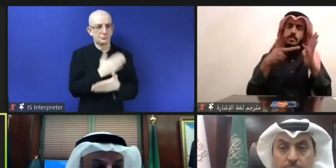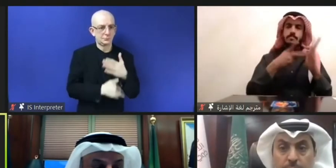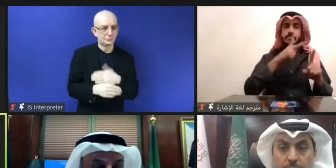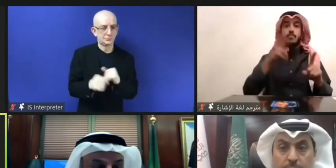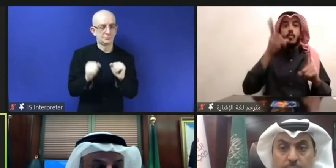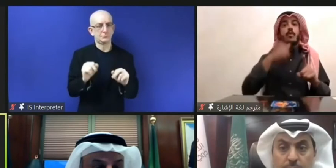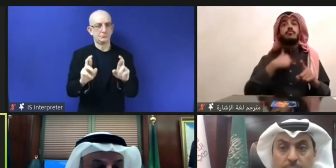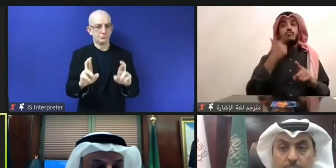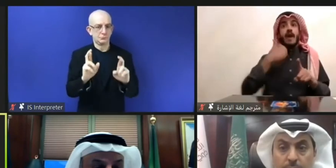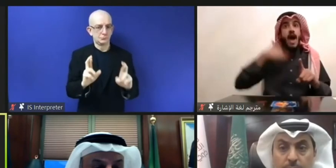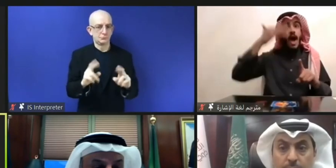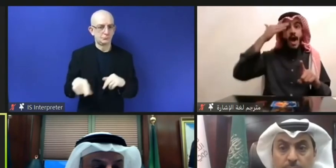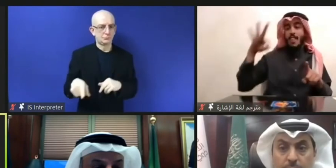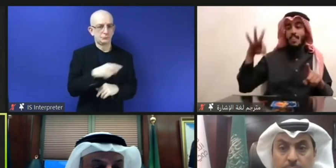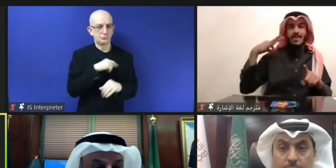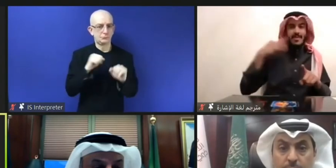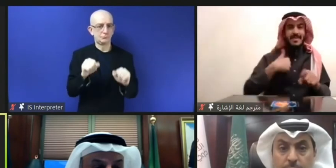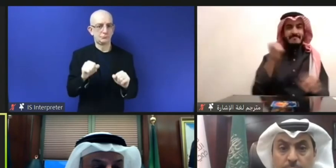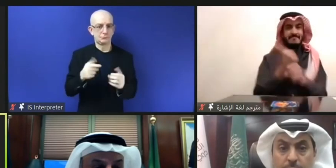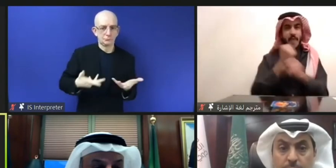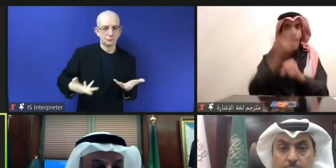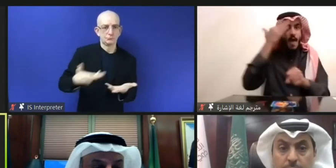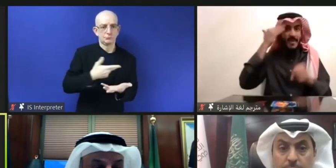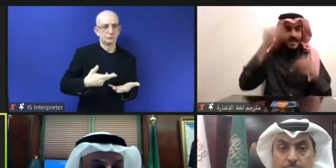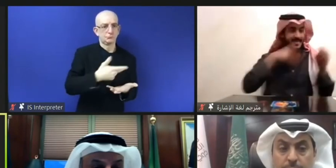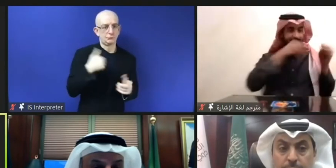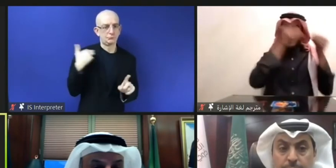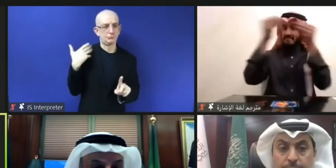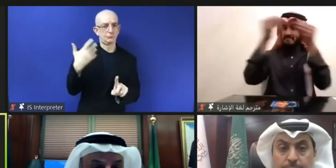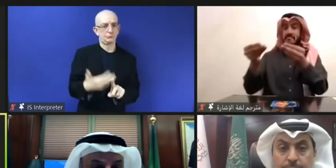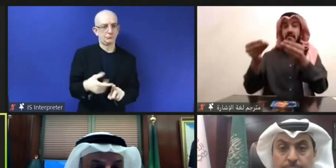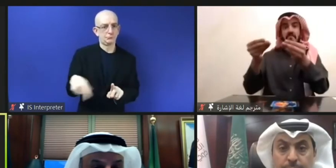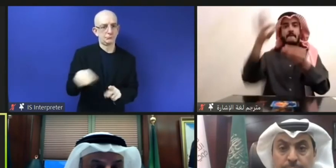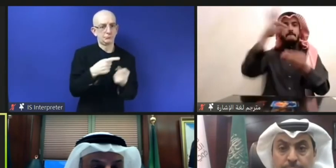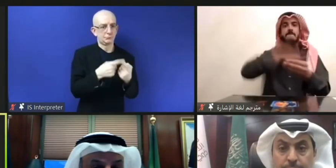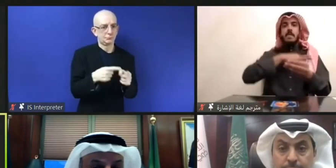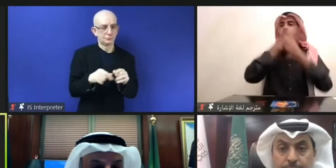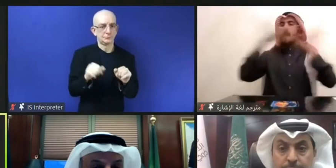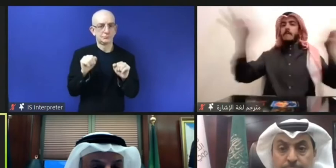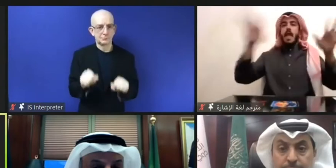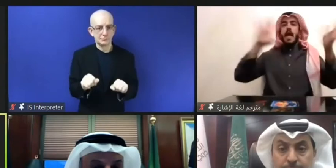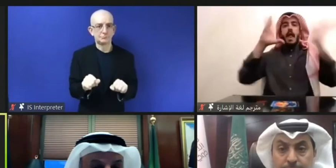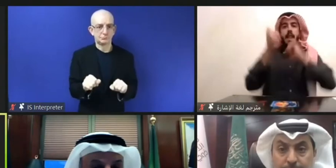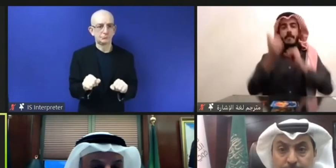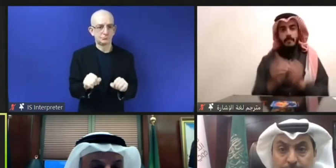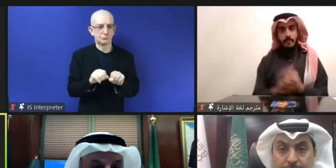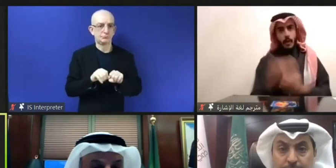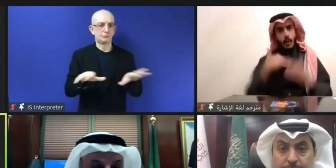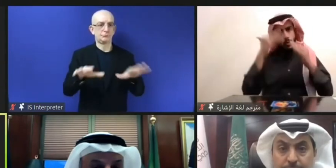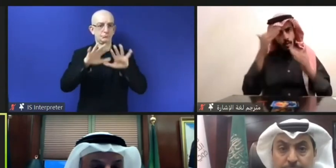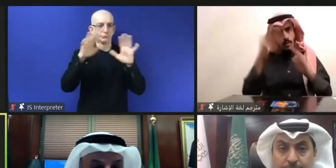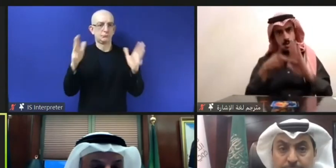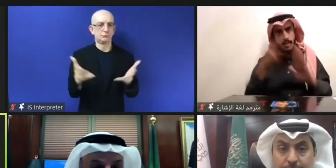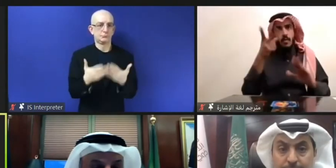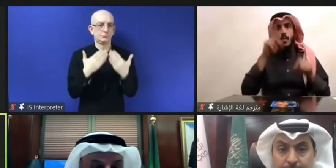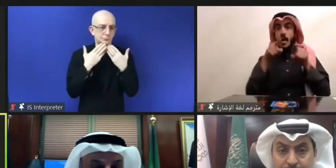be actually of benefit to everybody in the whole world. Thank you so much again. And I wish you a wonderful sessions in the future.